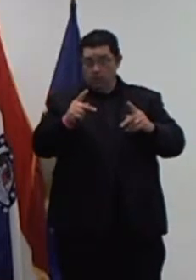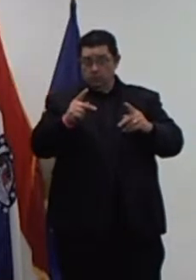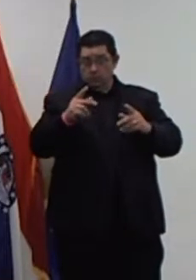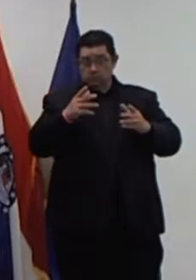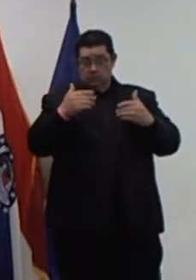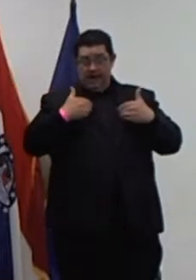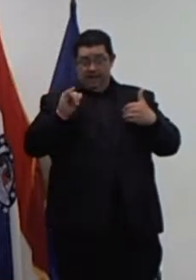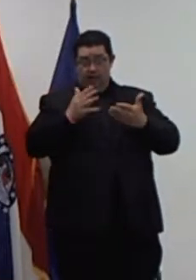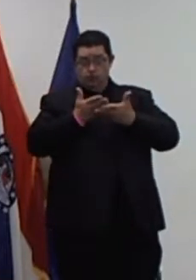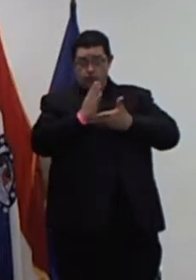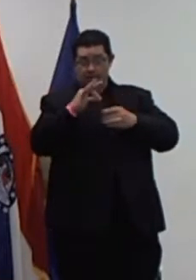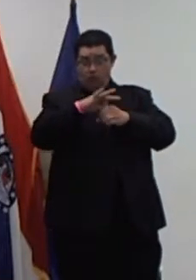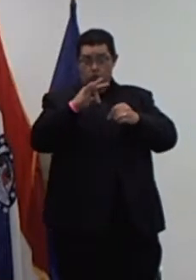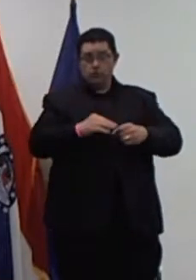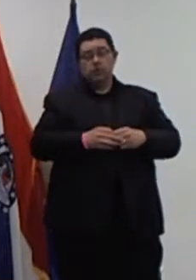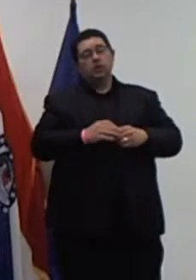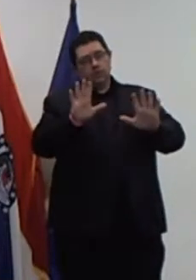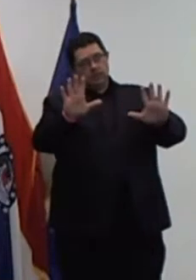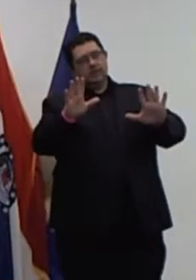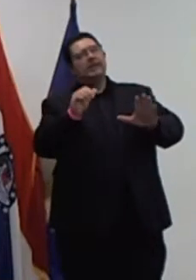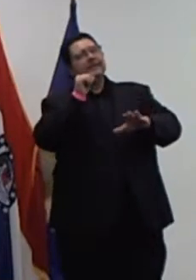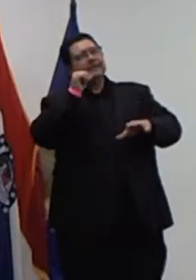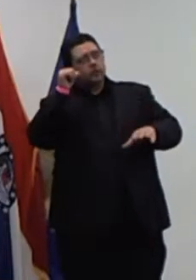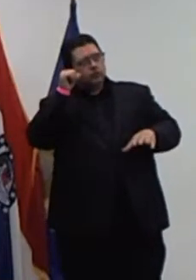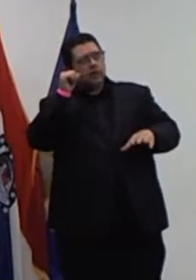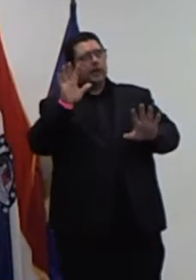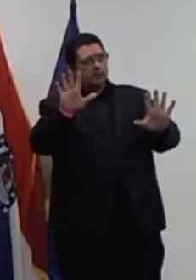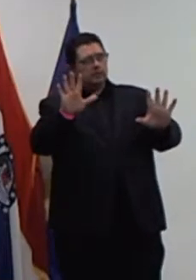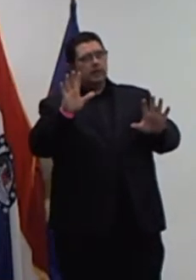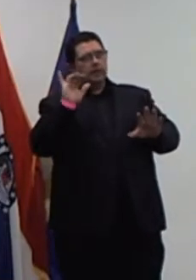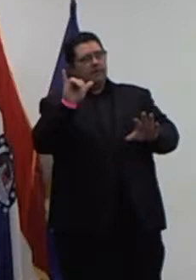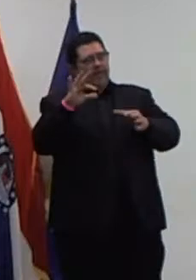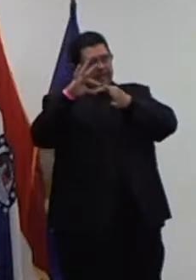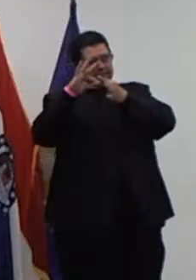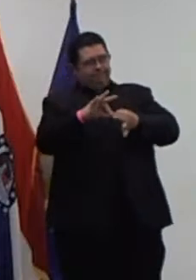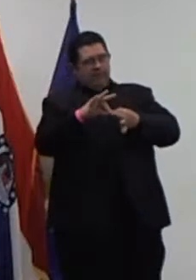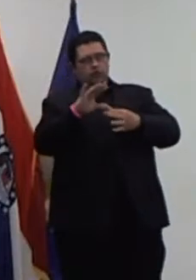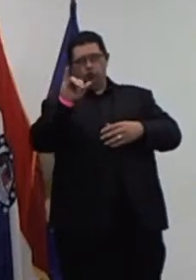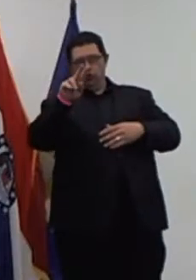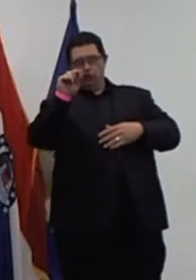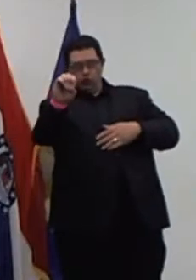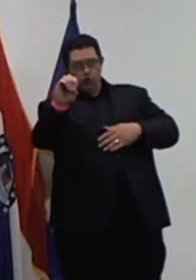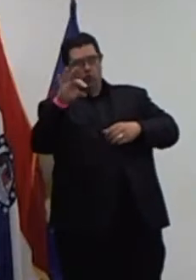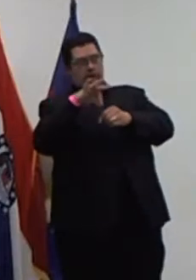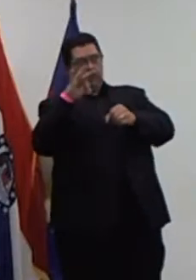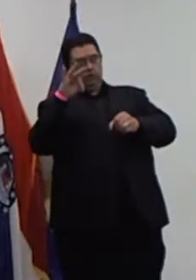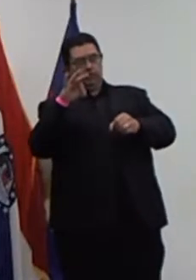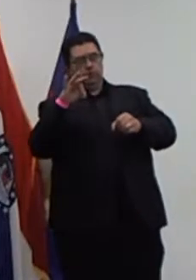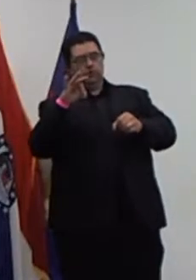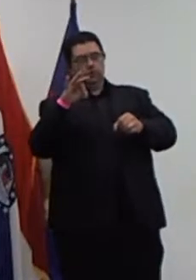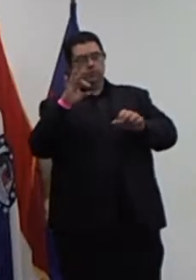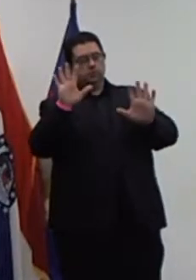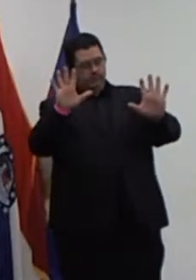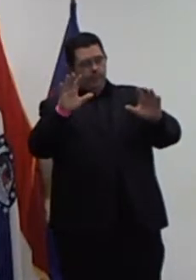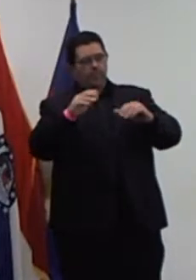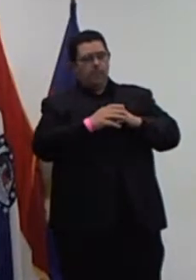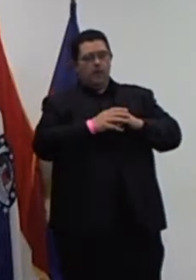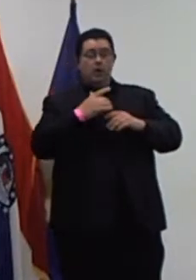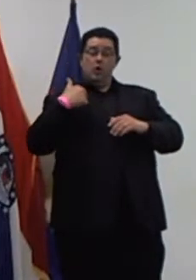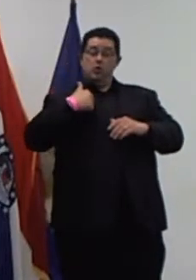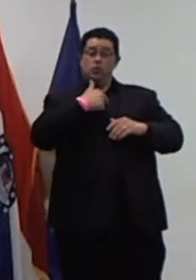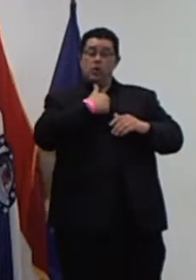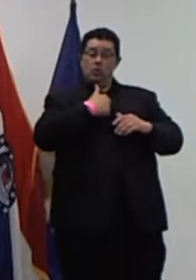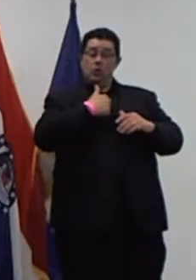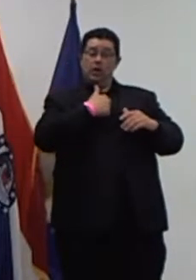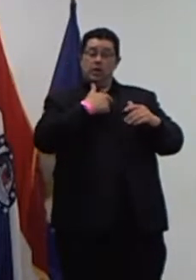the question that was asked yesterday. It had to do with the June election, is what it had to do with. You know, look, when we made the decision to